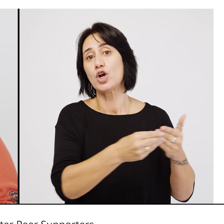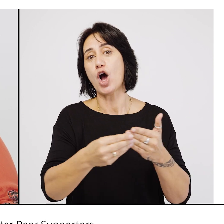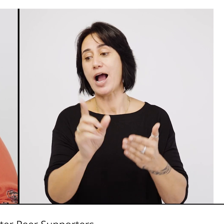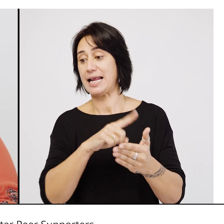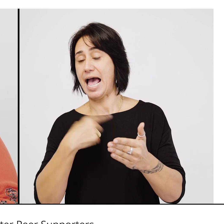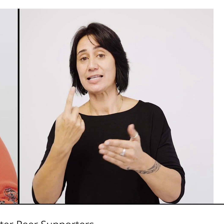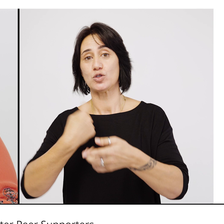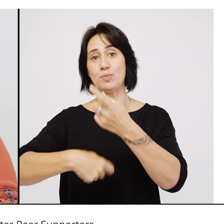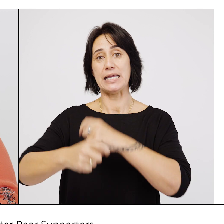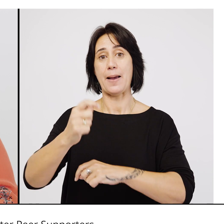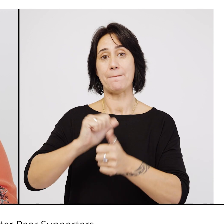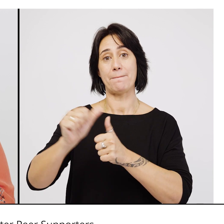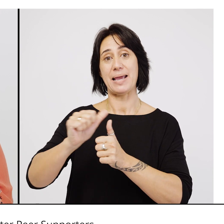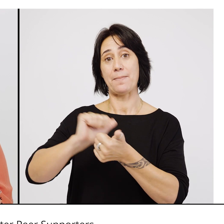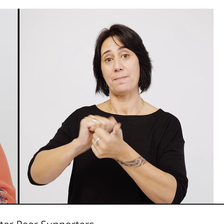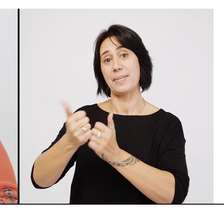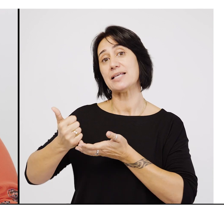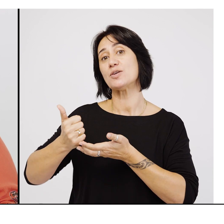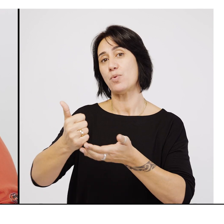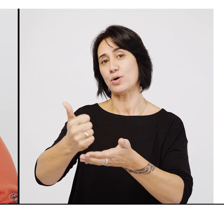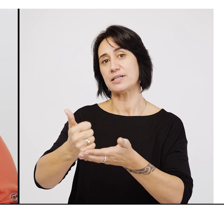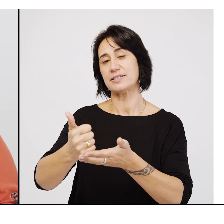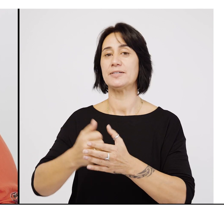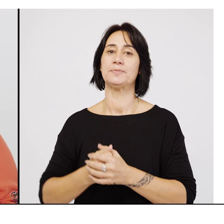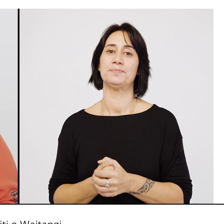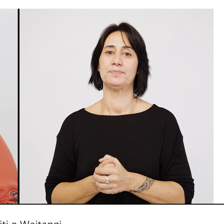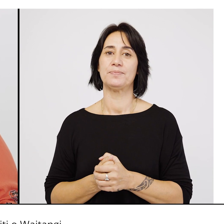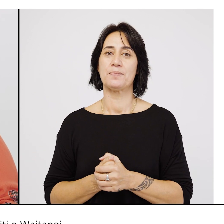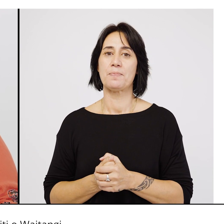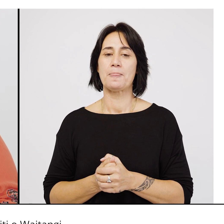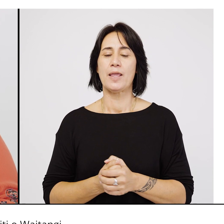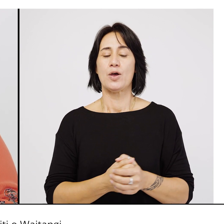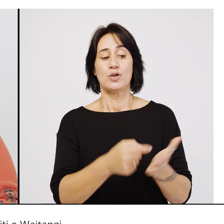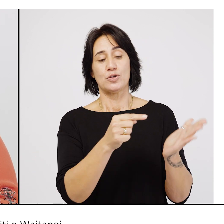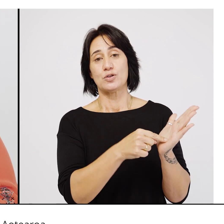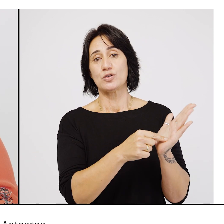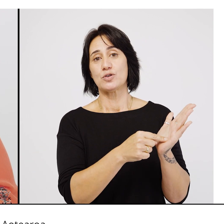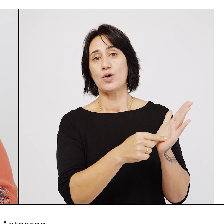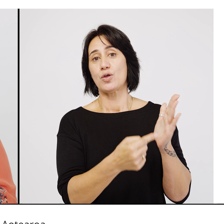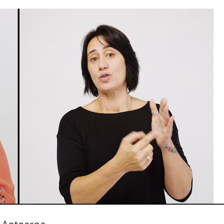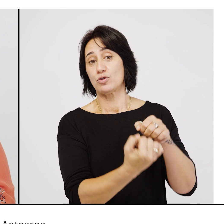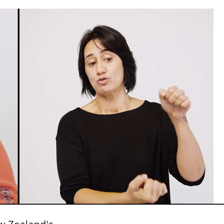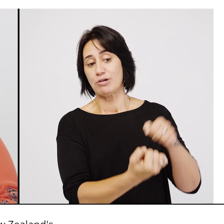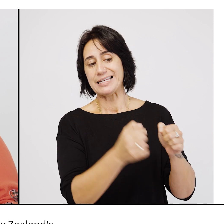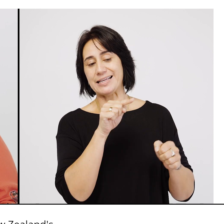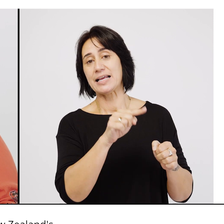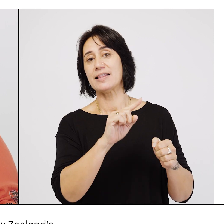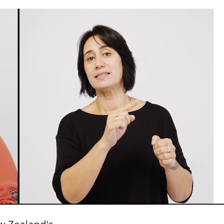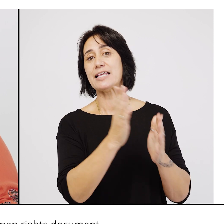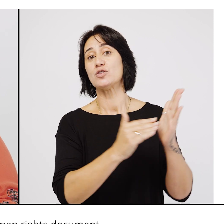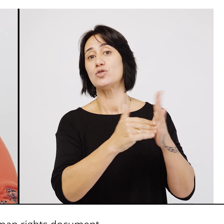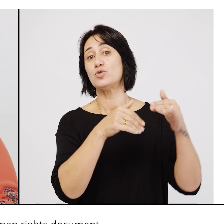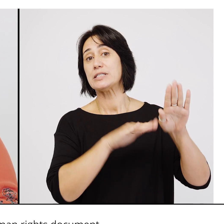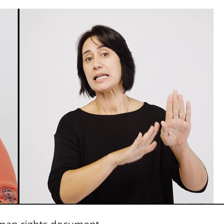guide us to be better peer supporters. Te Tiriti o Waitangi is Aotearoa New